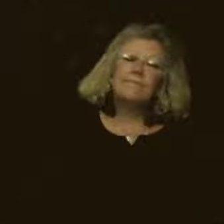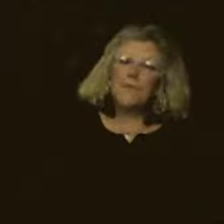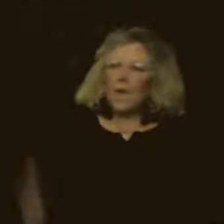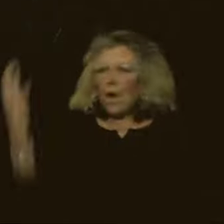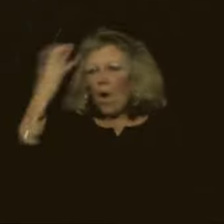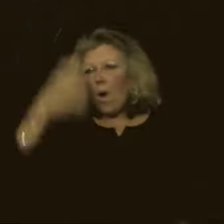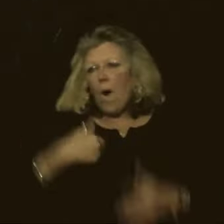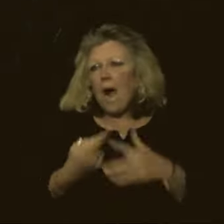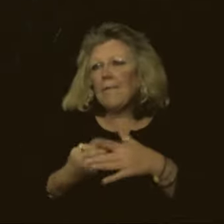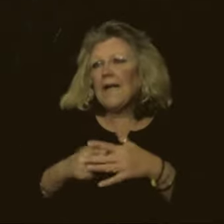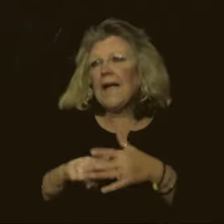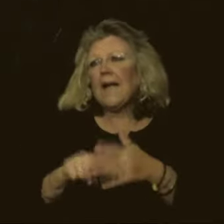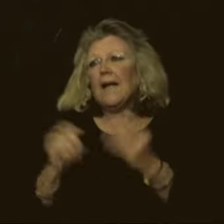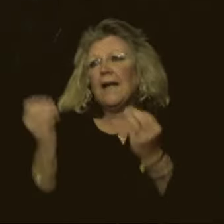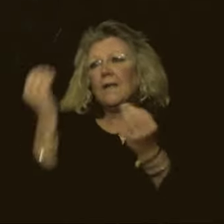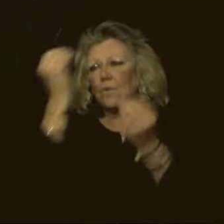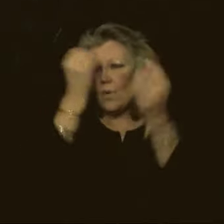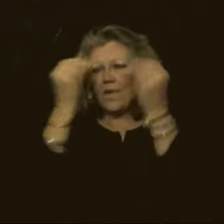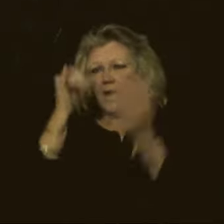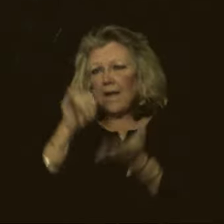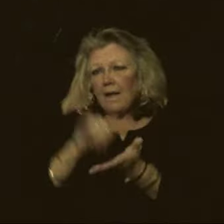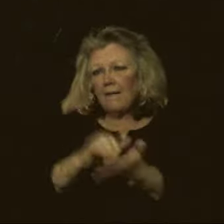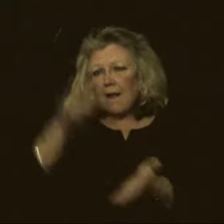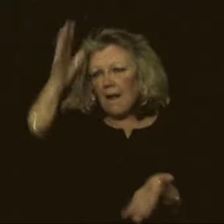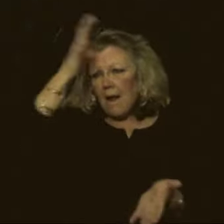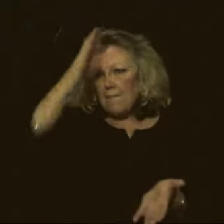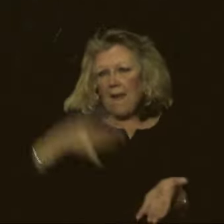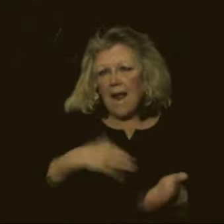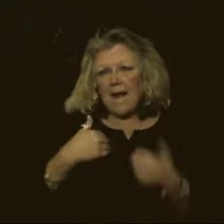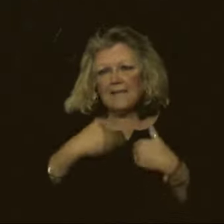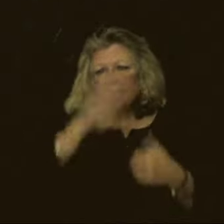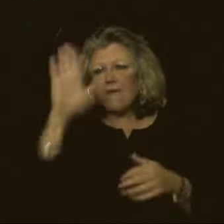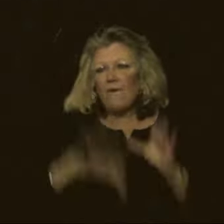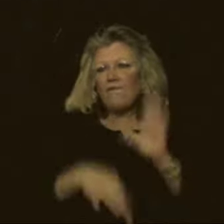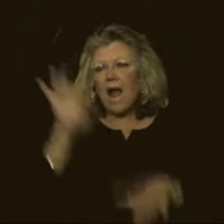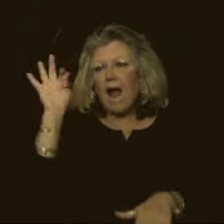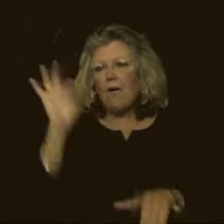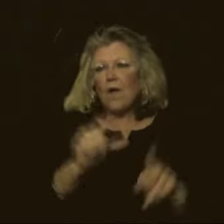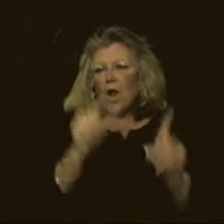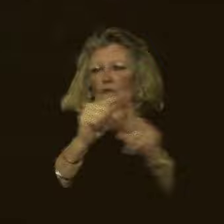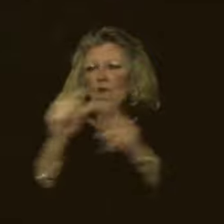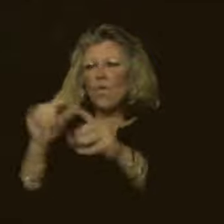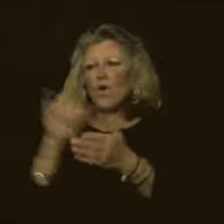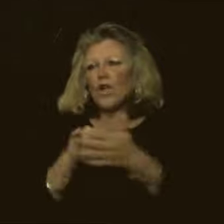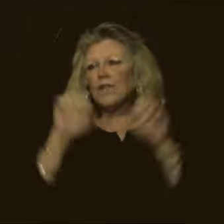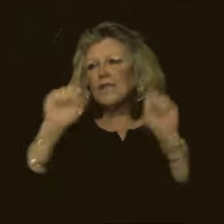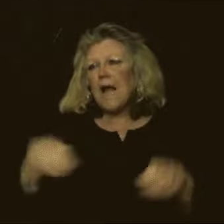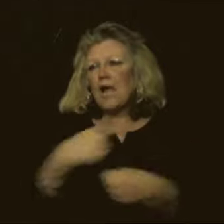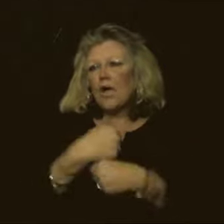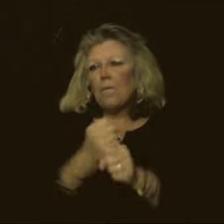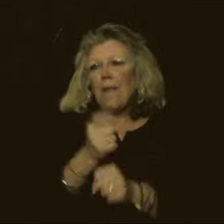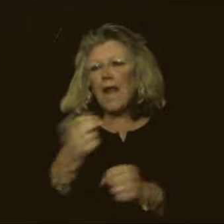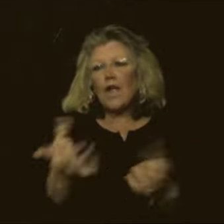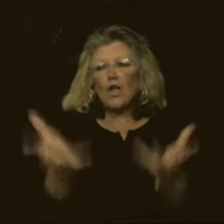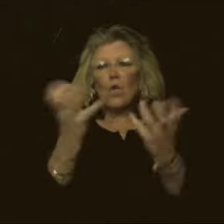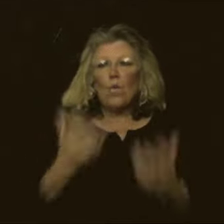yours. Well, I'm beginning to think that man has never found the words that could make you of